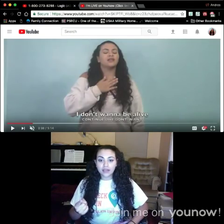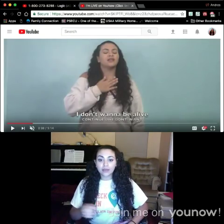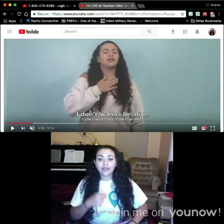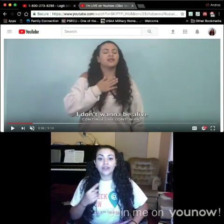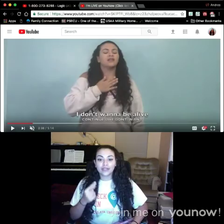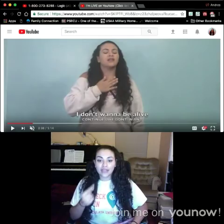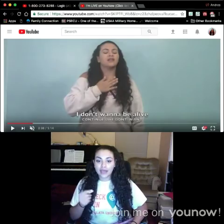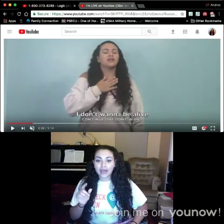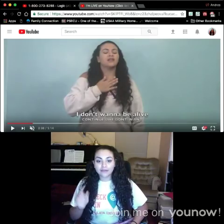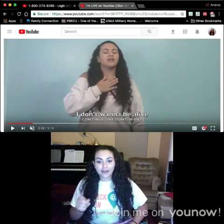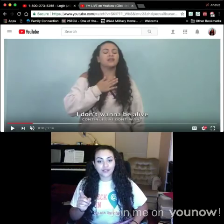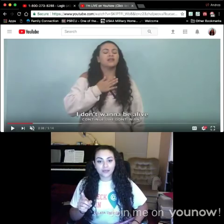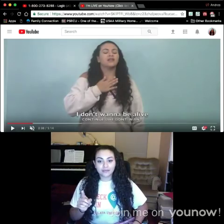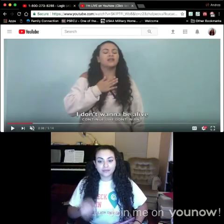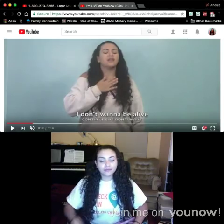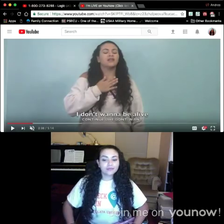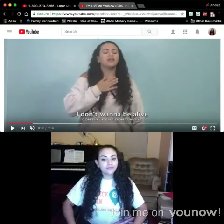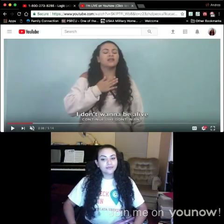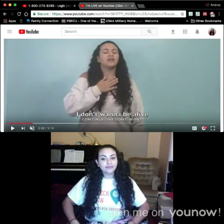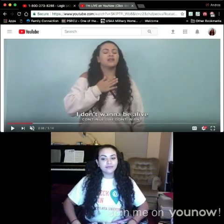And then we're going to do it again at a faster speed.